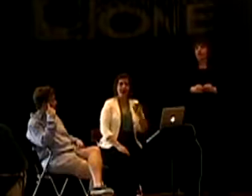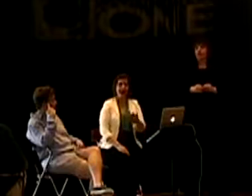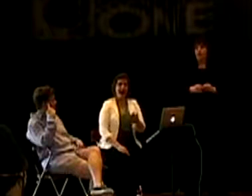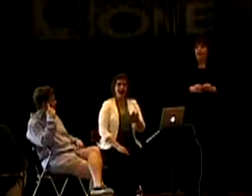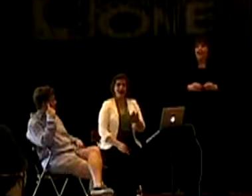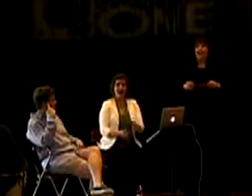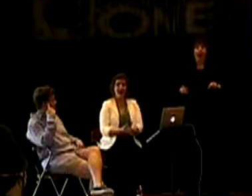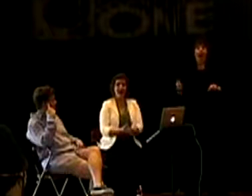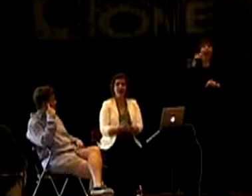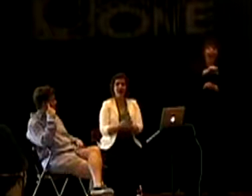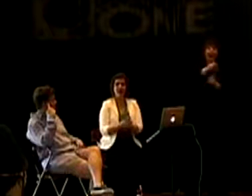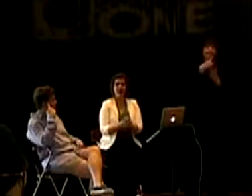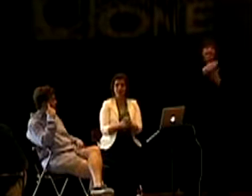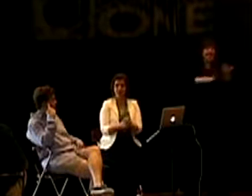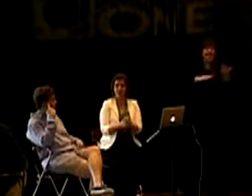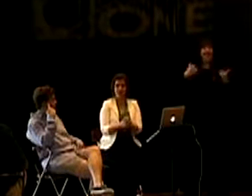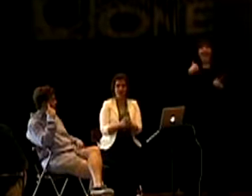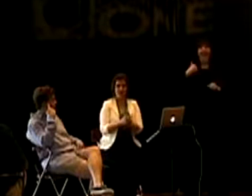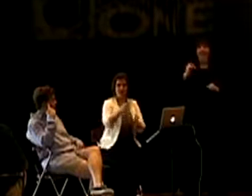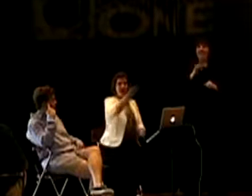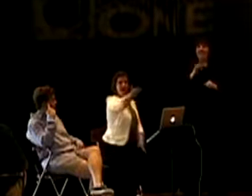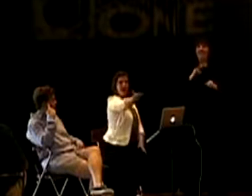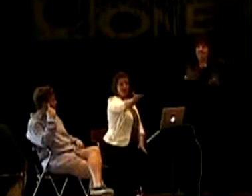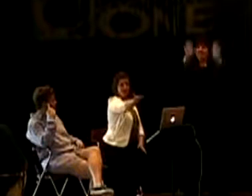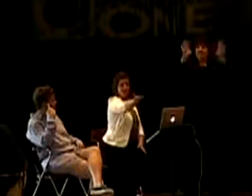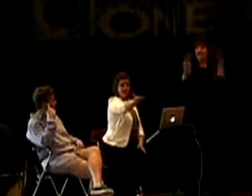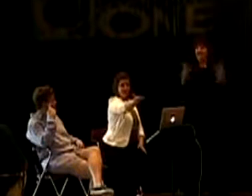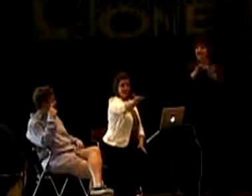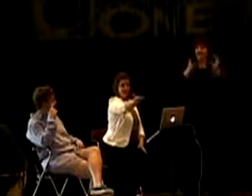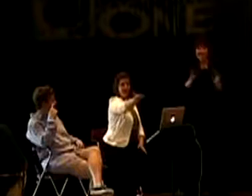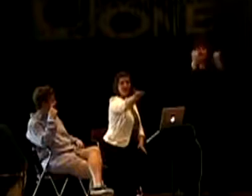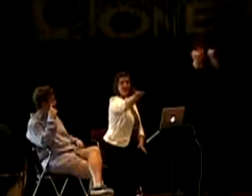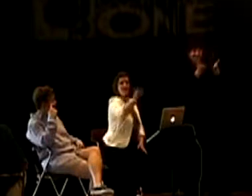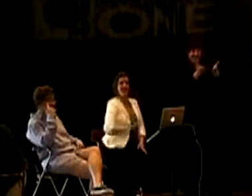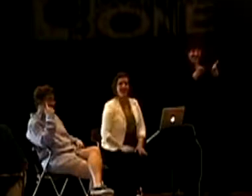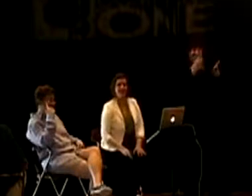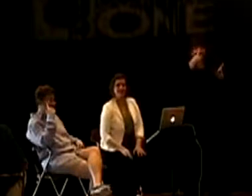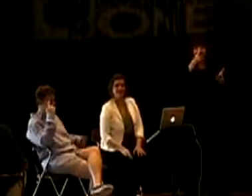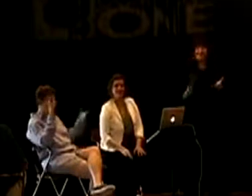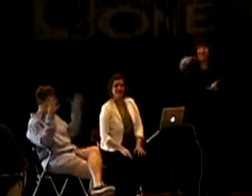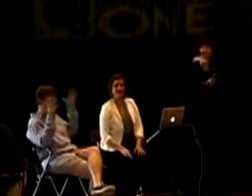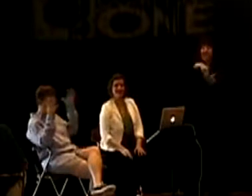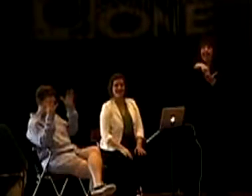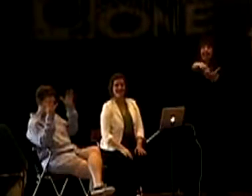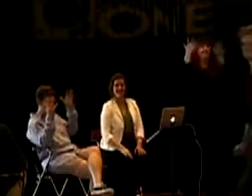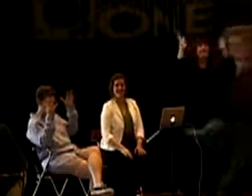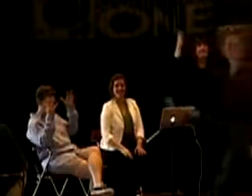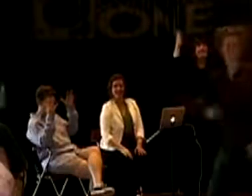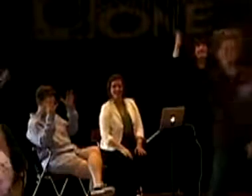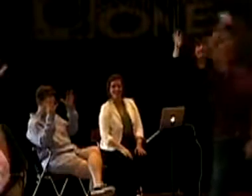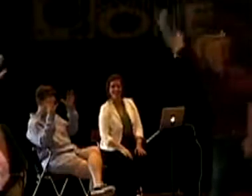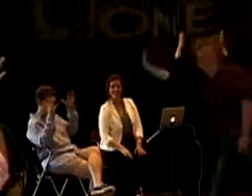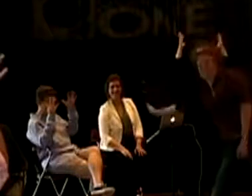The other half is that we have another fabulous interpreter up here in the chair. Actually, you can stand for a moment and say hi.